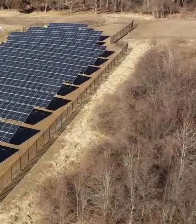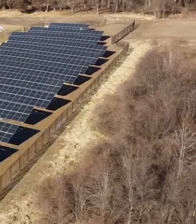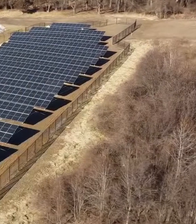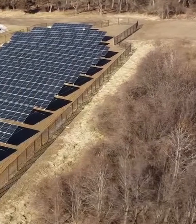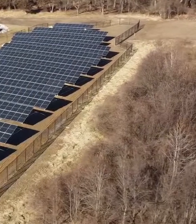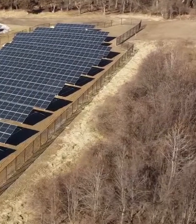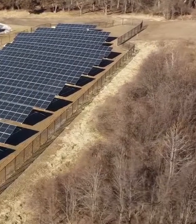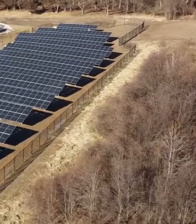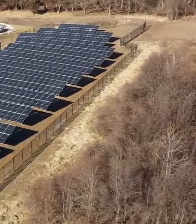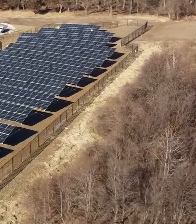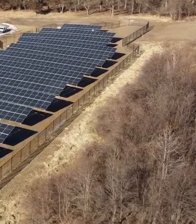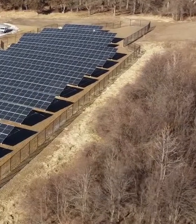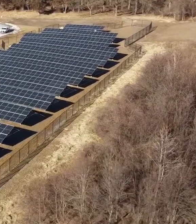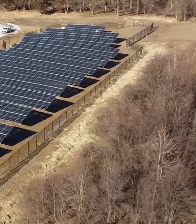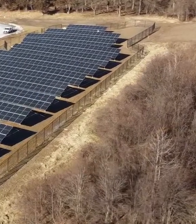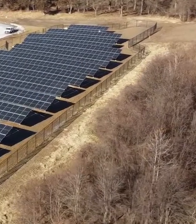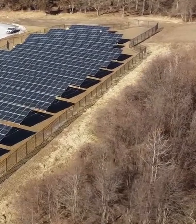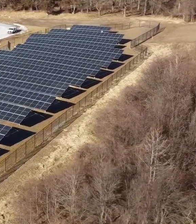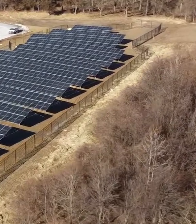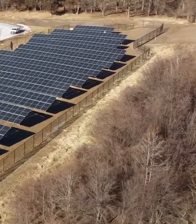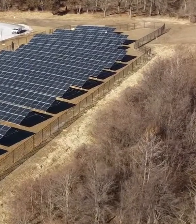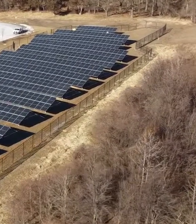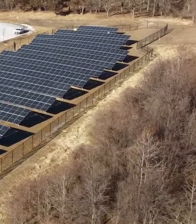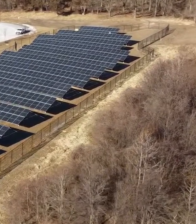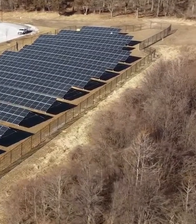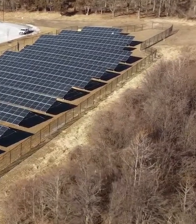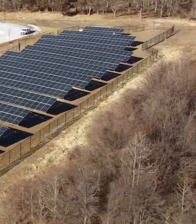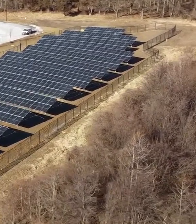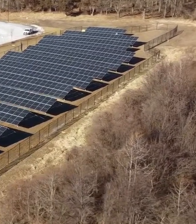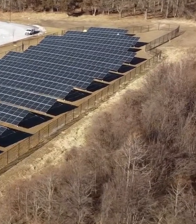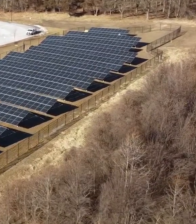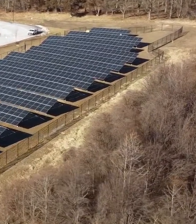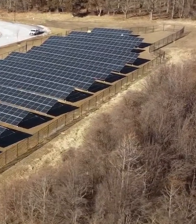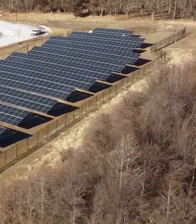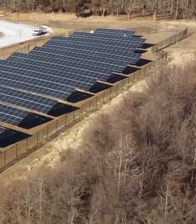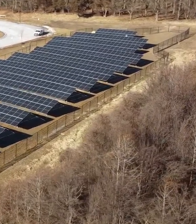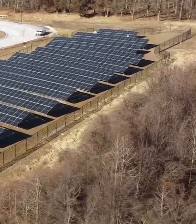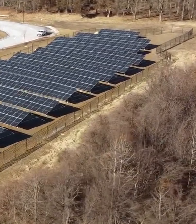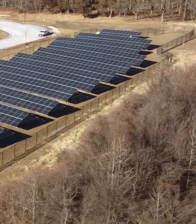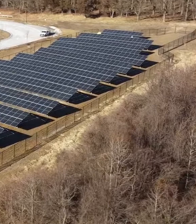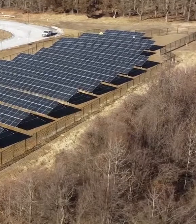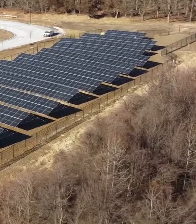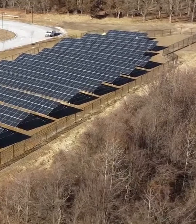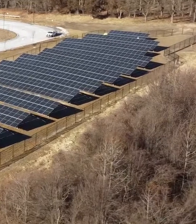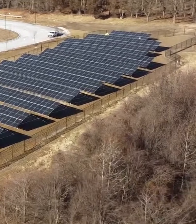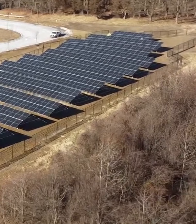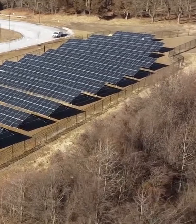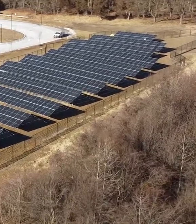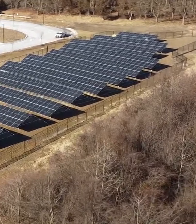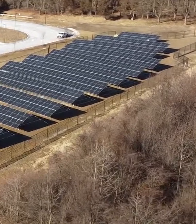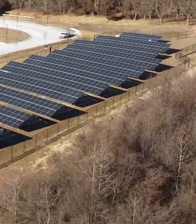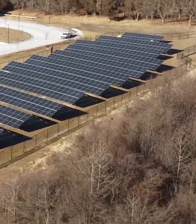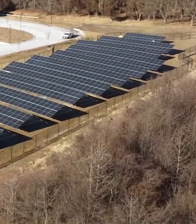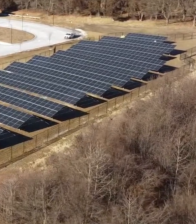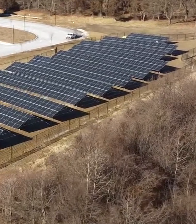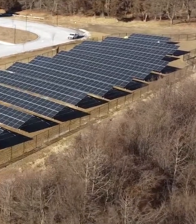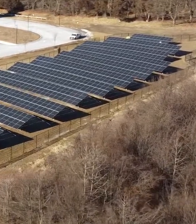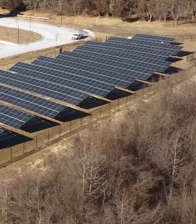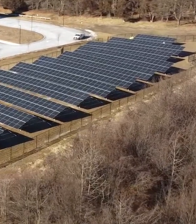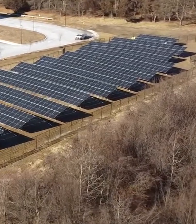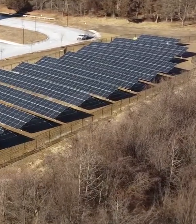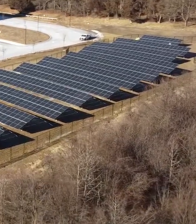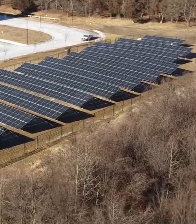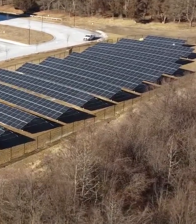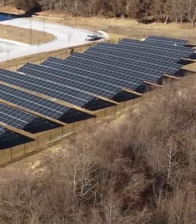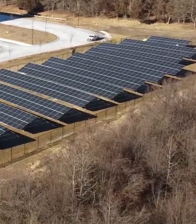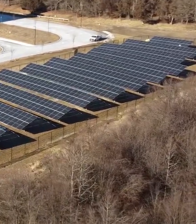the first of 11 solar projects as part of our power purchase agreement. The Howard County